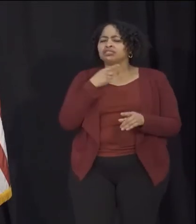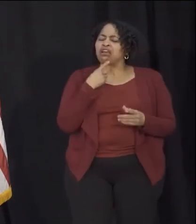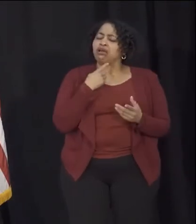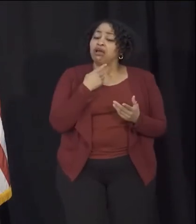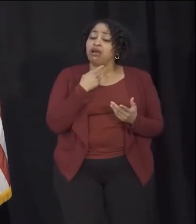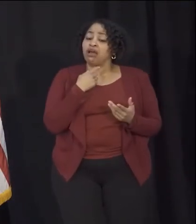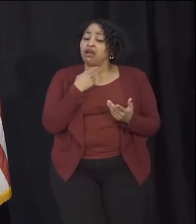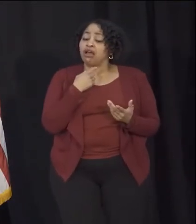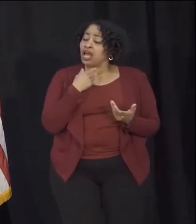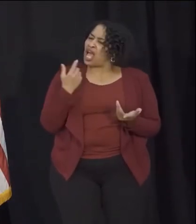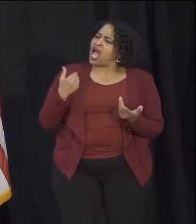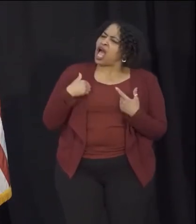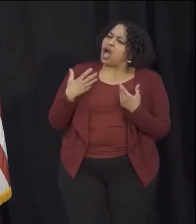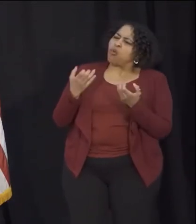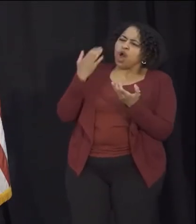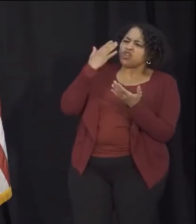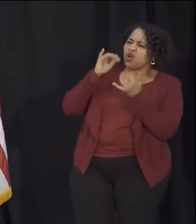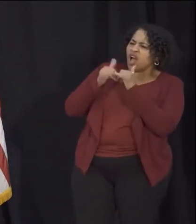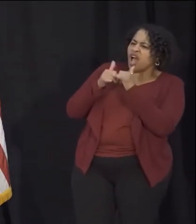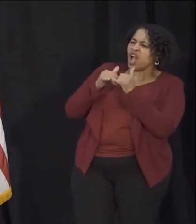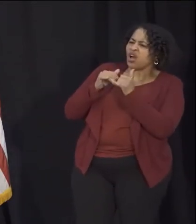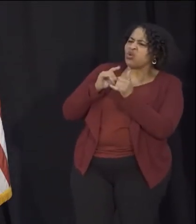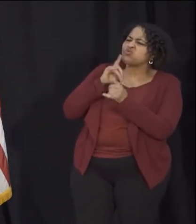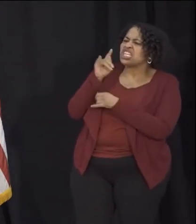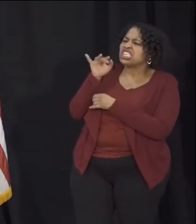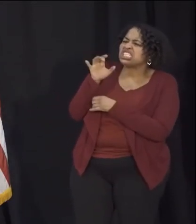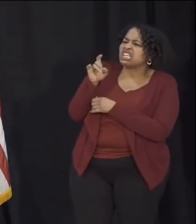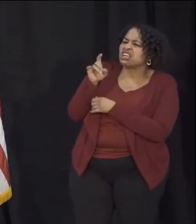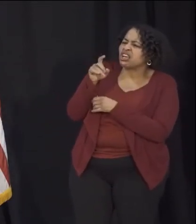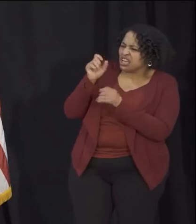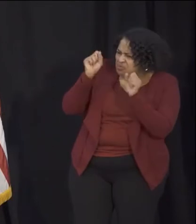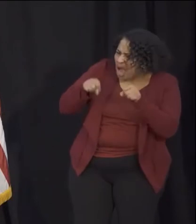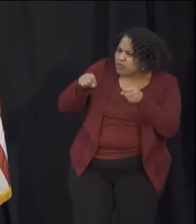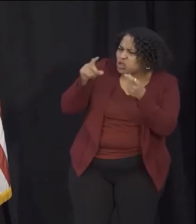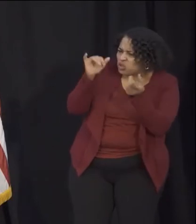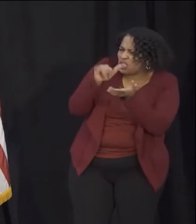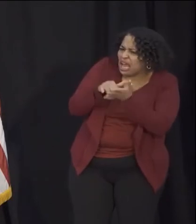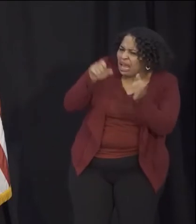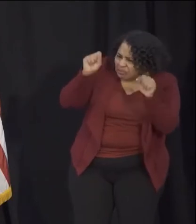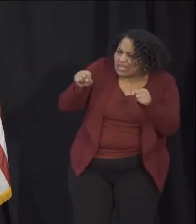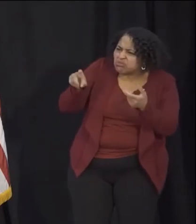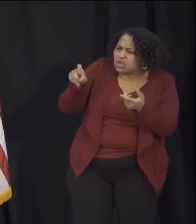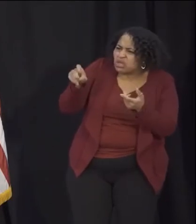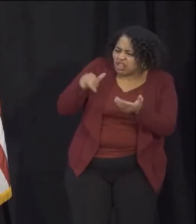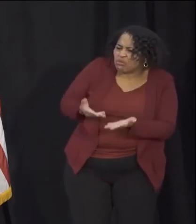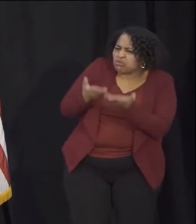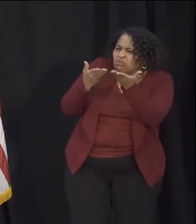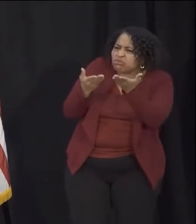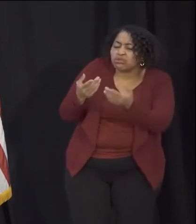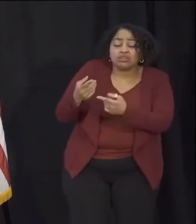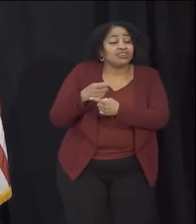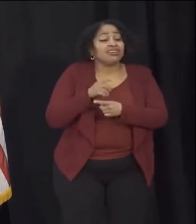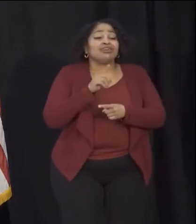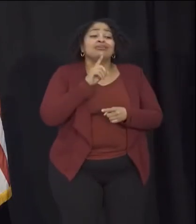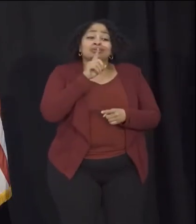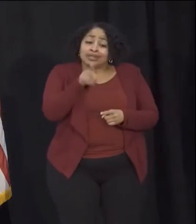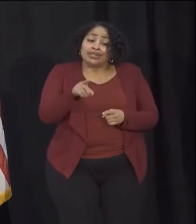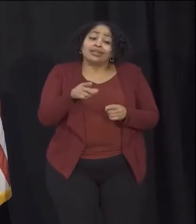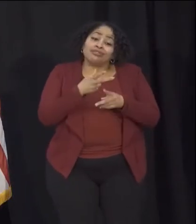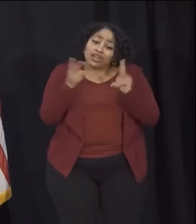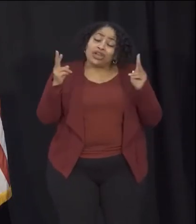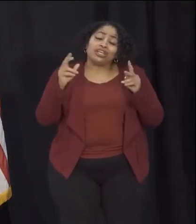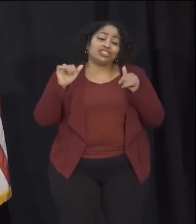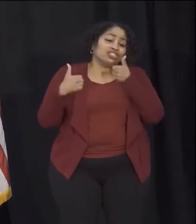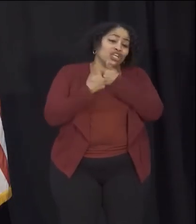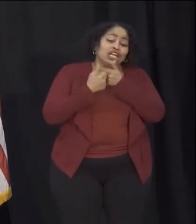said, I want to know how realistic do you think it is? And I said, the magnitude of this is going to be very challenging. Buying